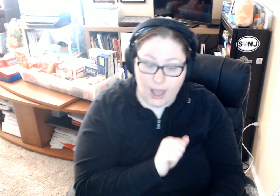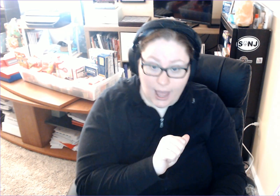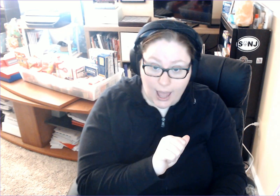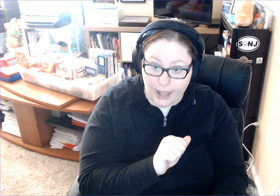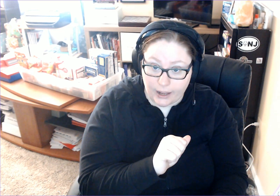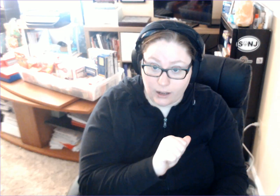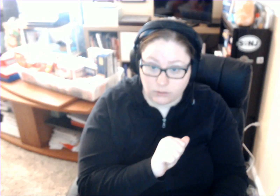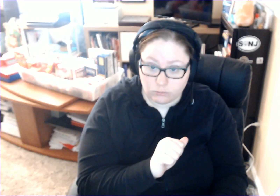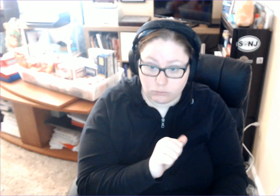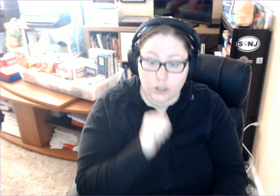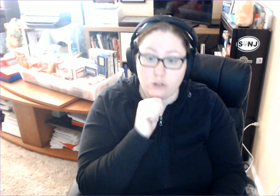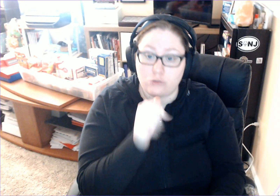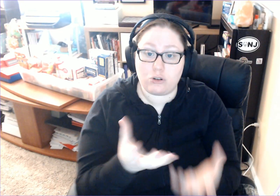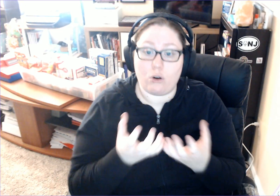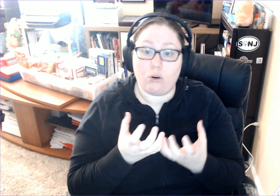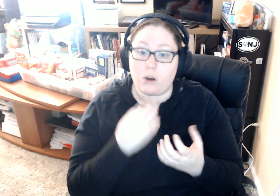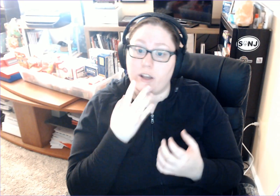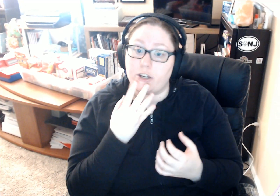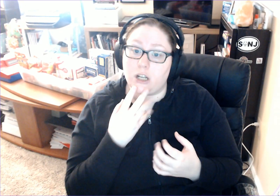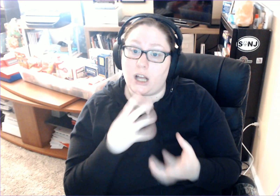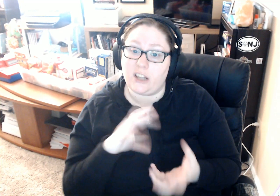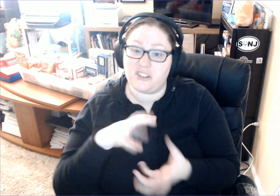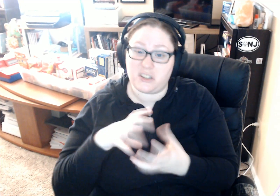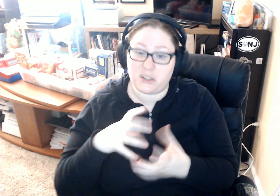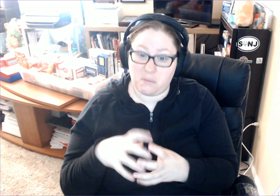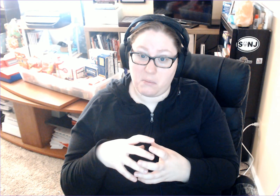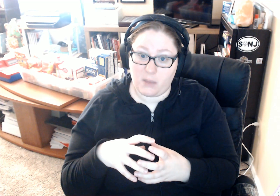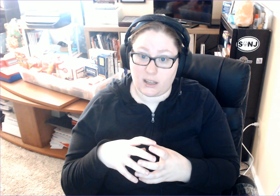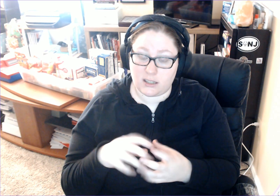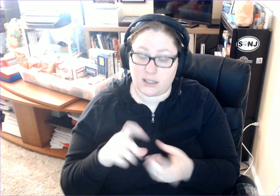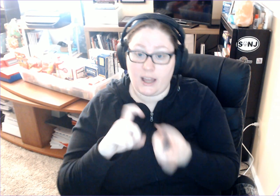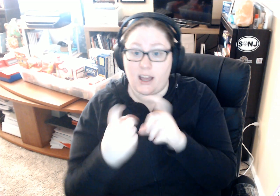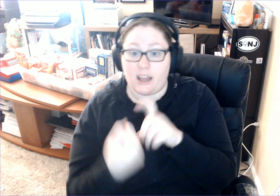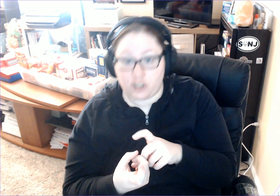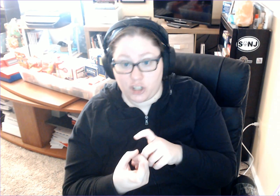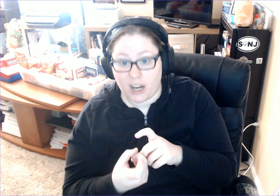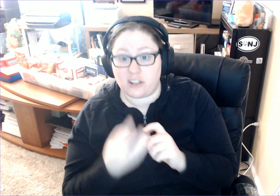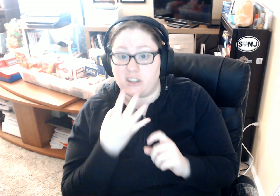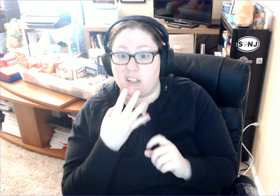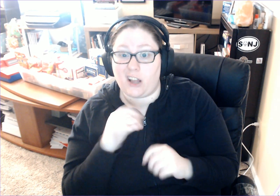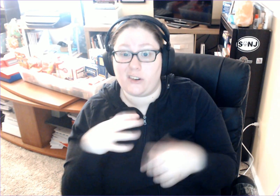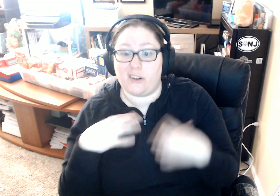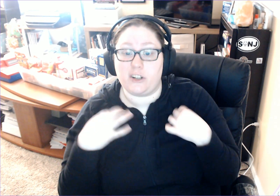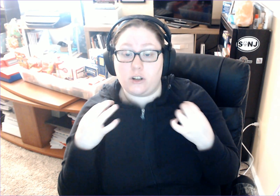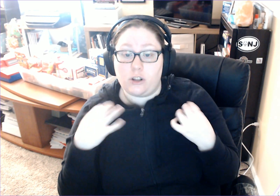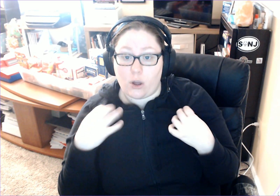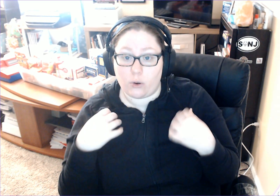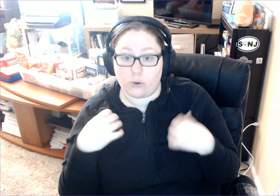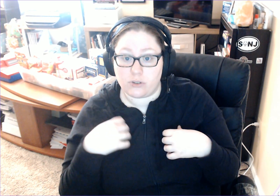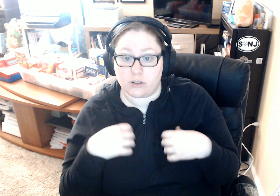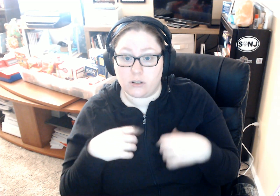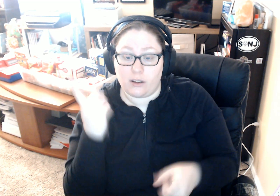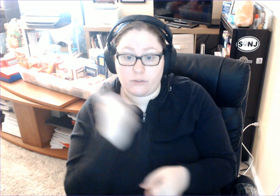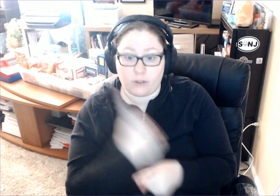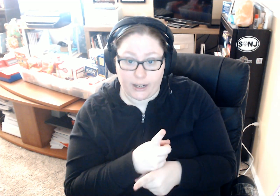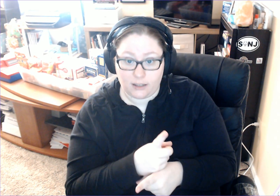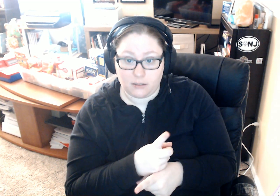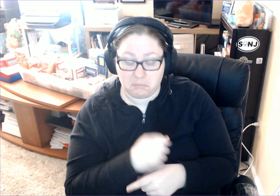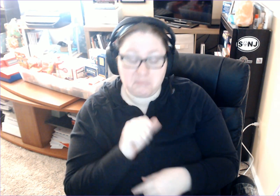A, you don't want your colors to mix and change the color of your clothes, right? So